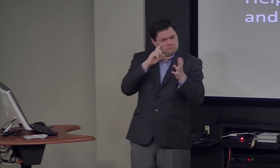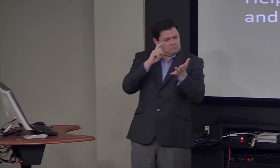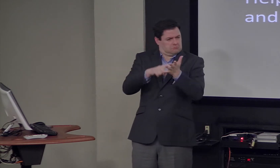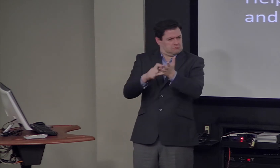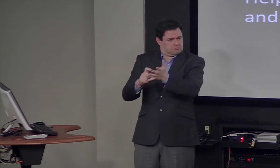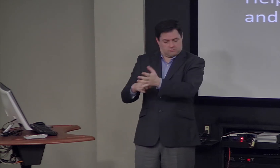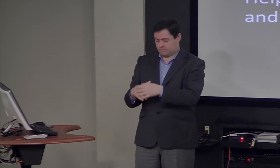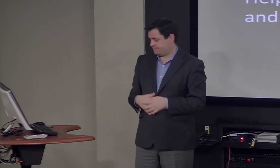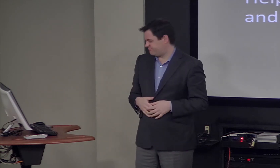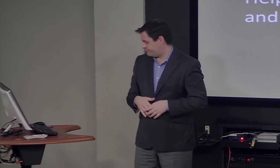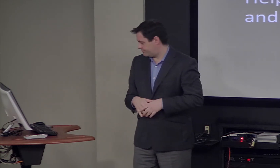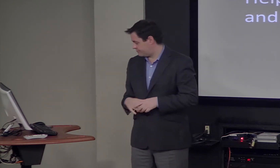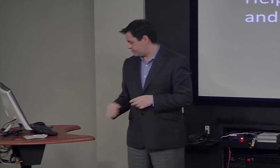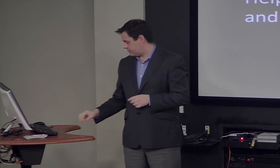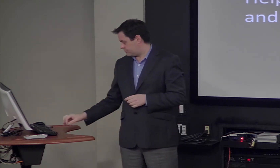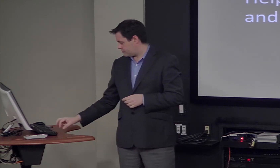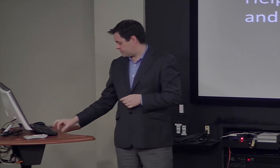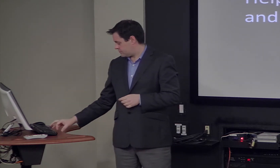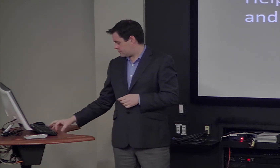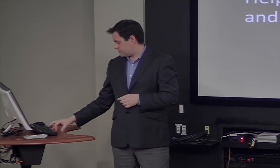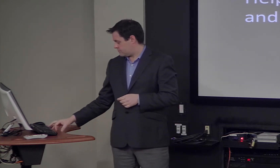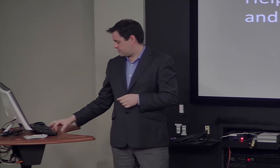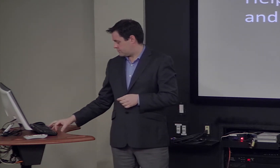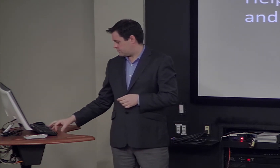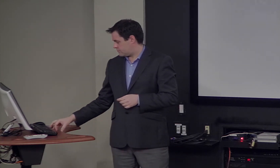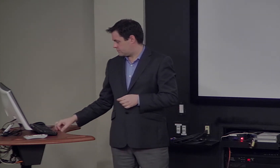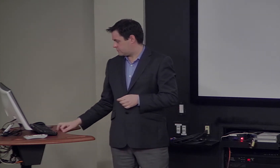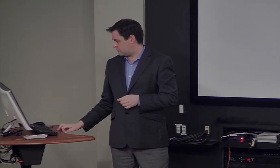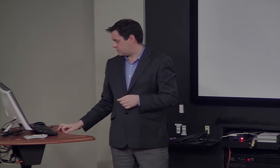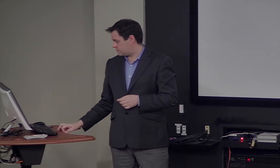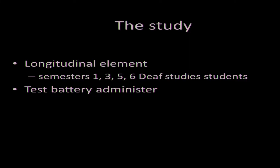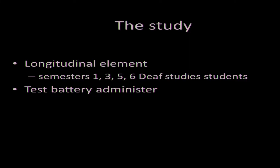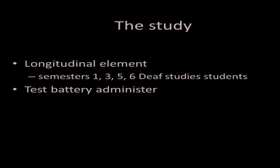kind of training was necessary to ensure efficiency.